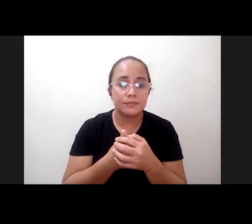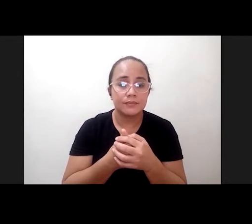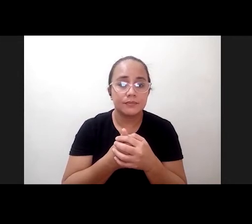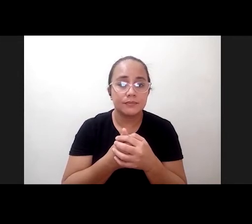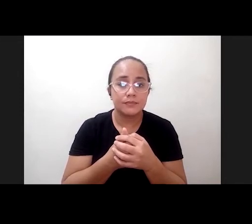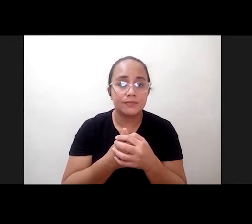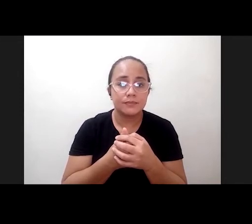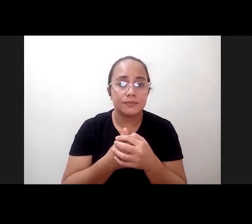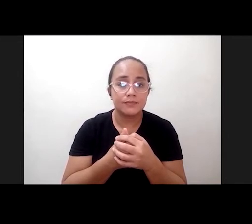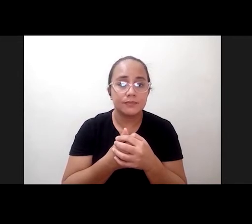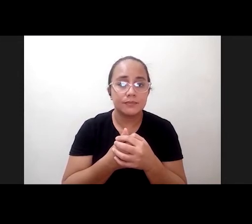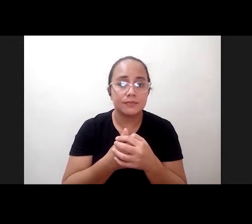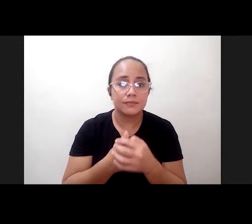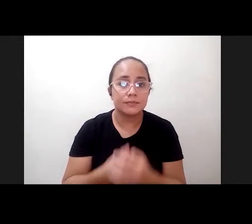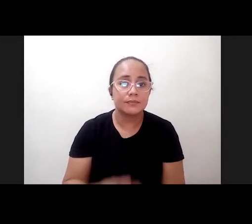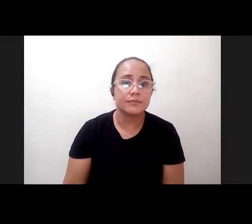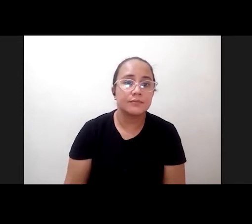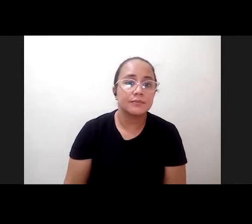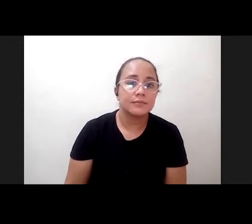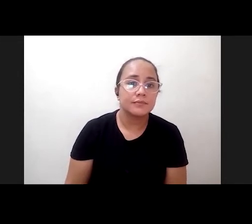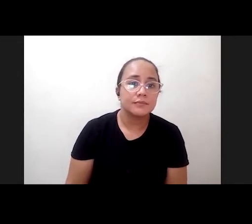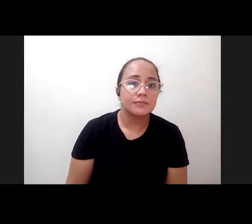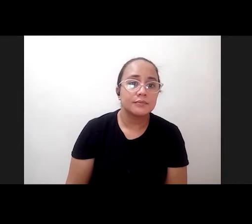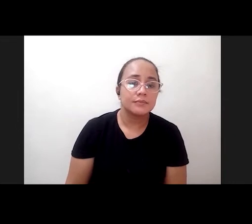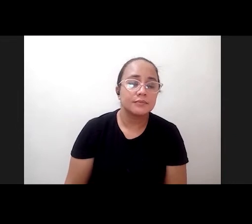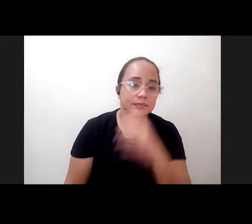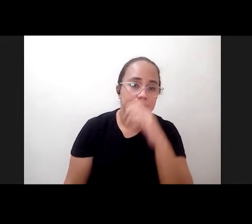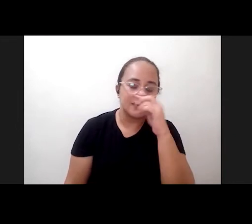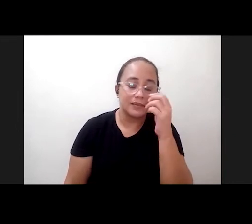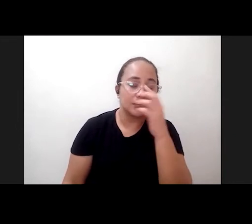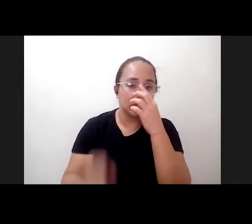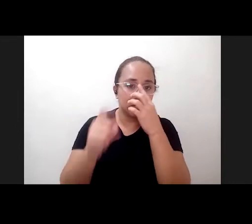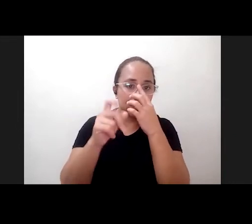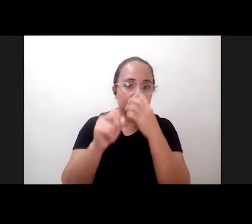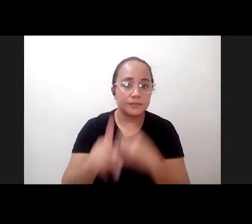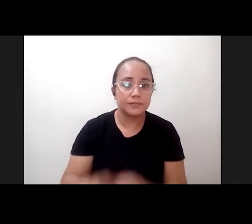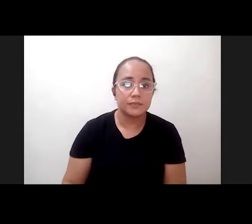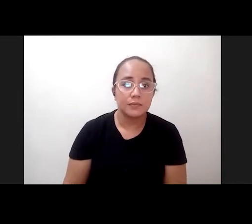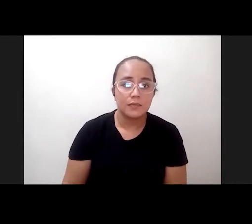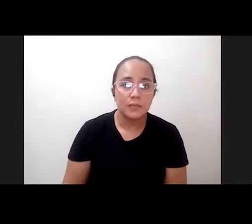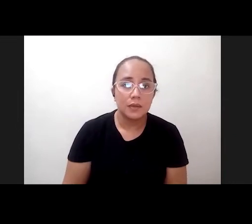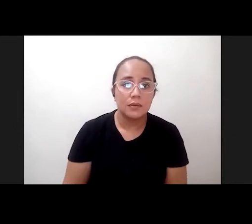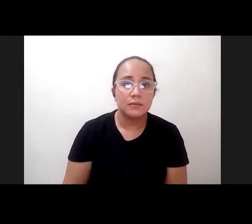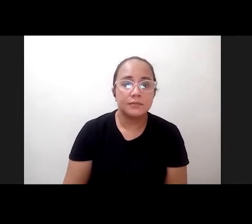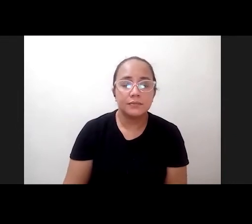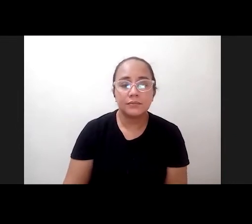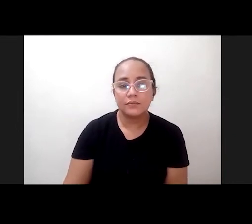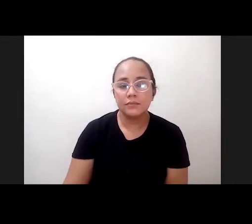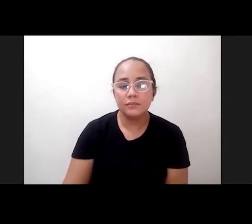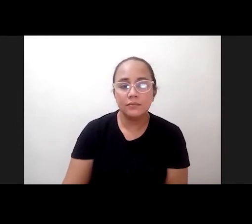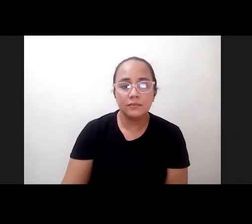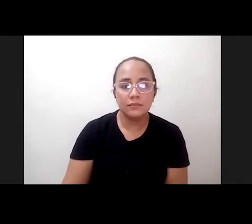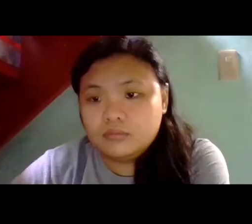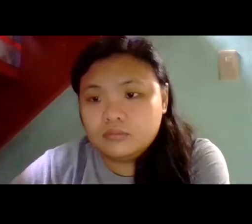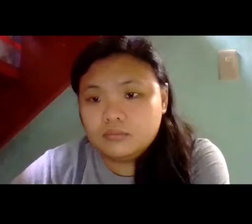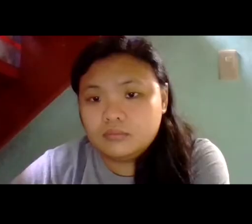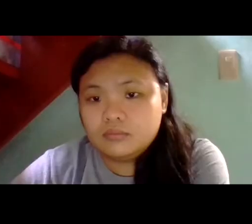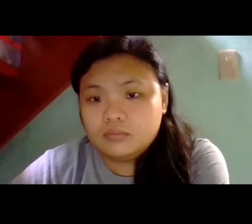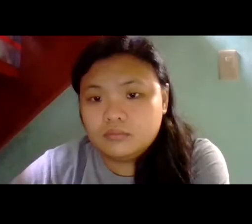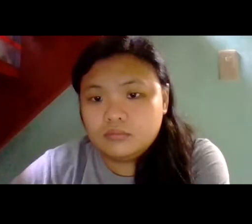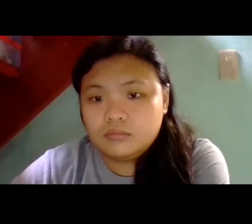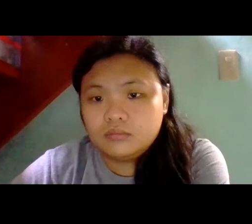We'll just put the two signs then. This Okay, is Yami or Jasmine. okay.